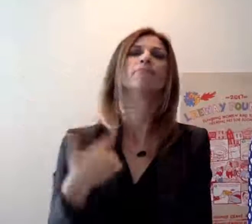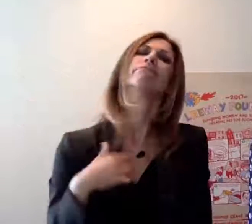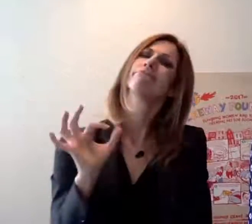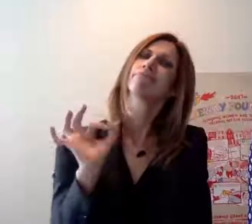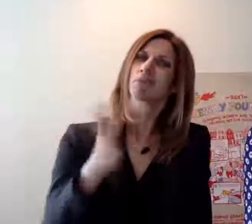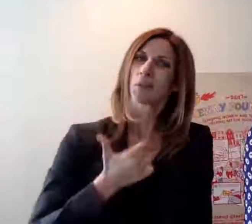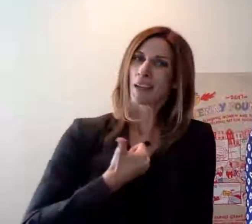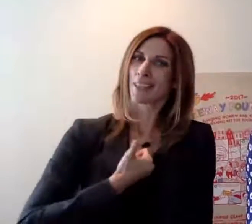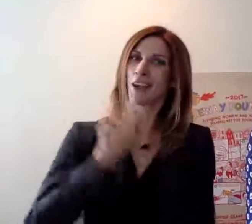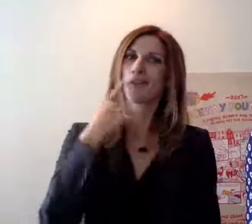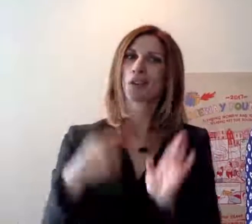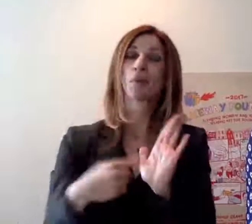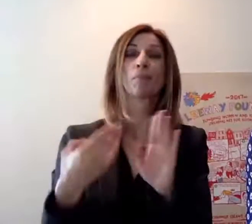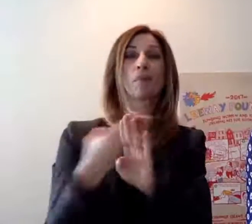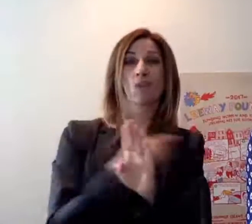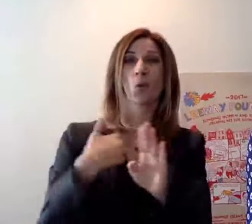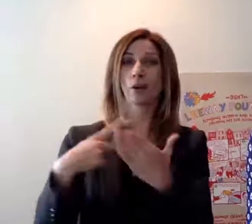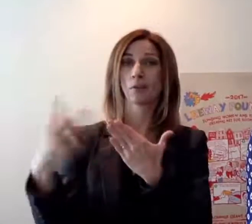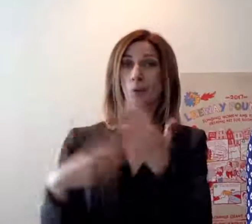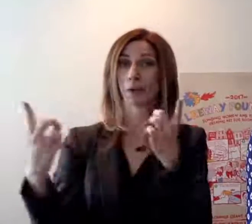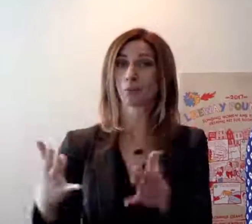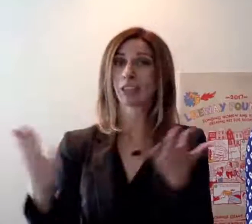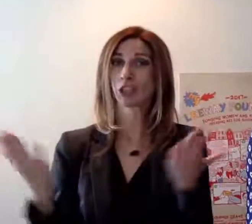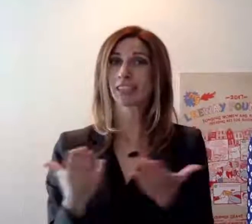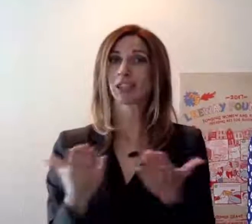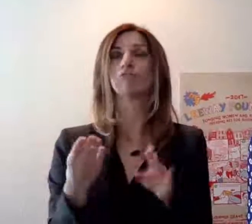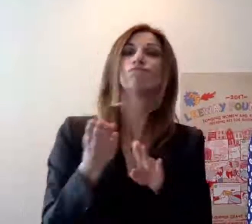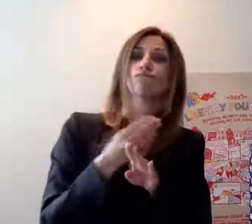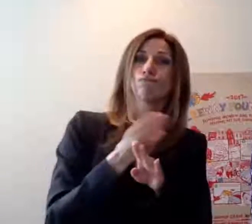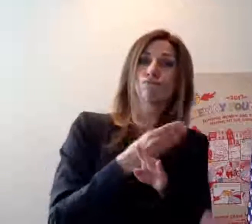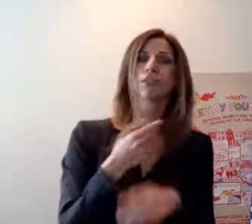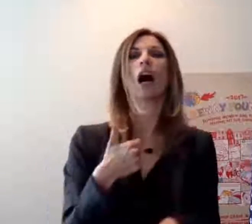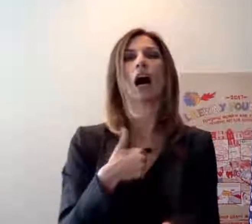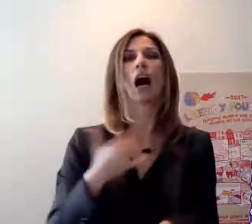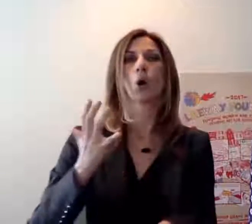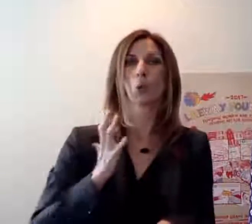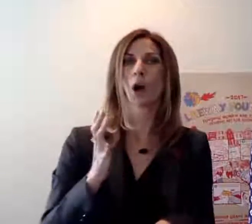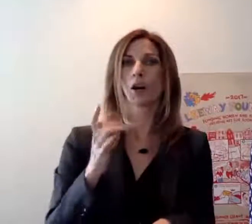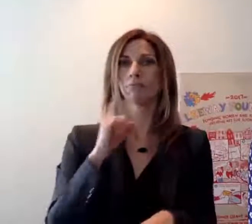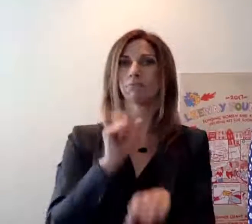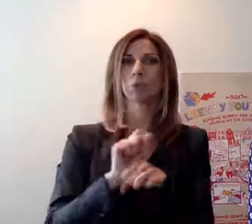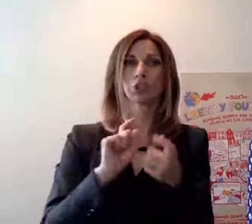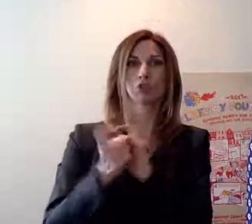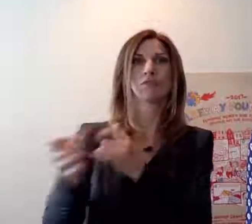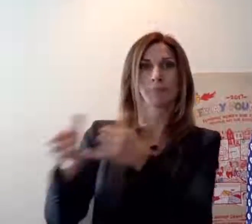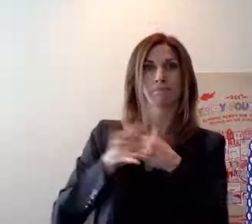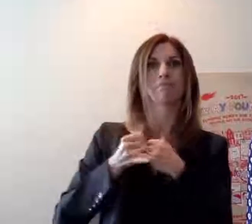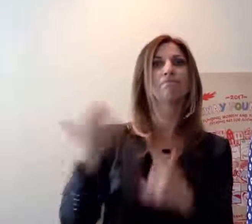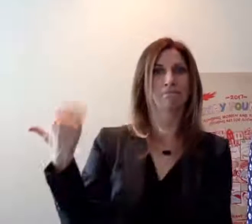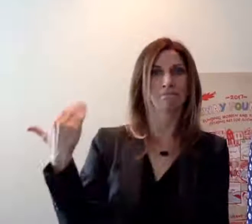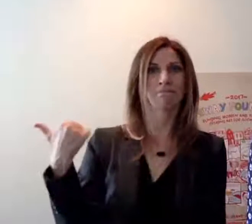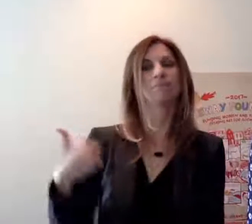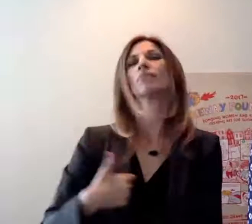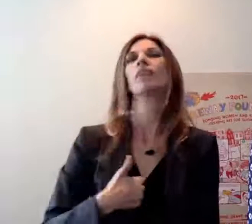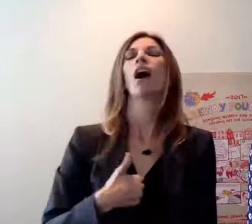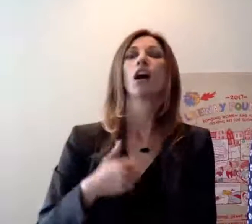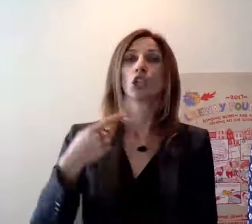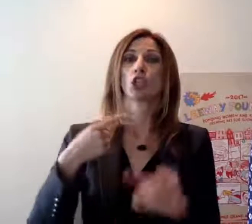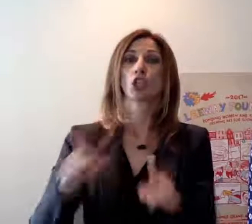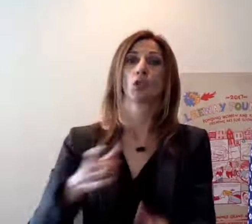an example. Before I was a program director here, actually was a transformation awardee. And in